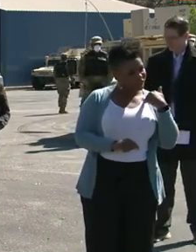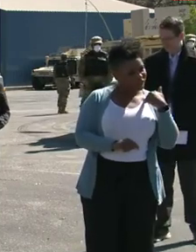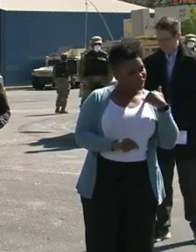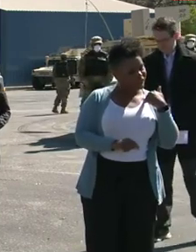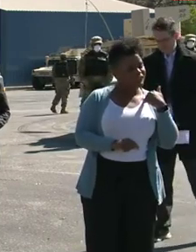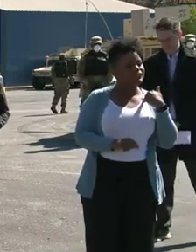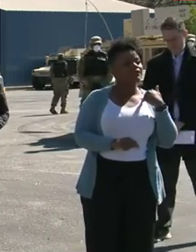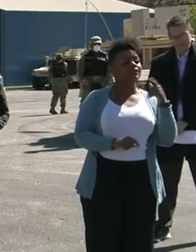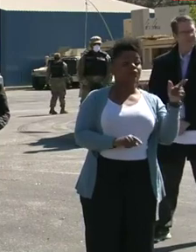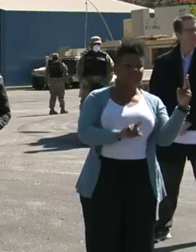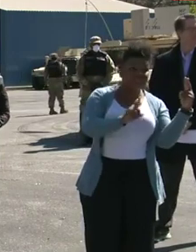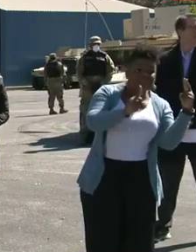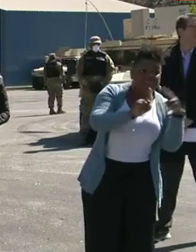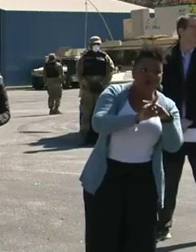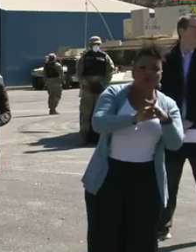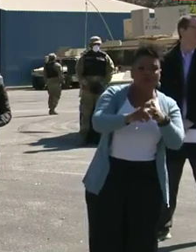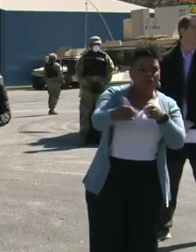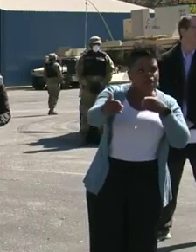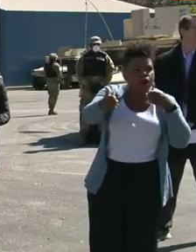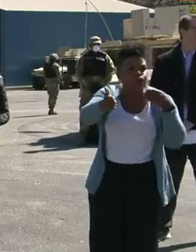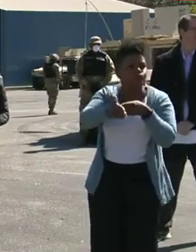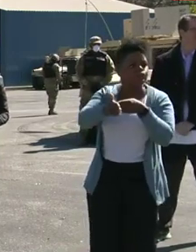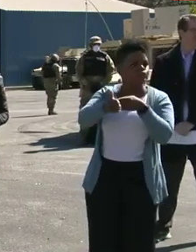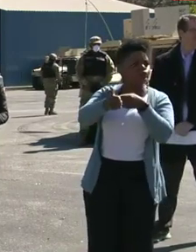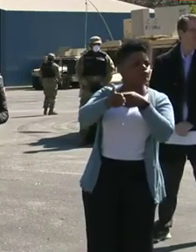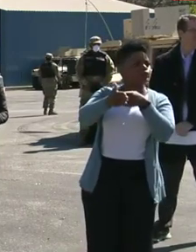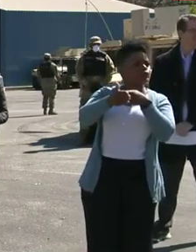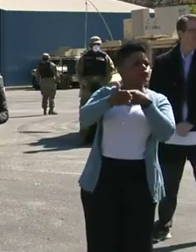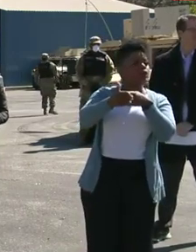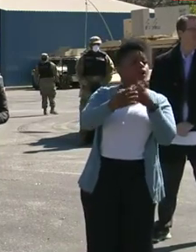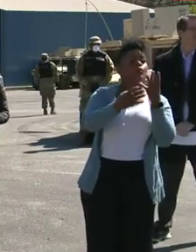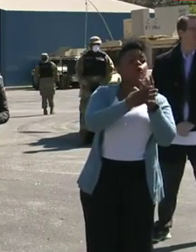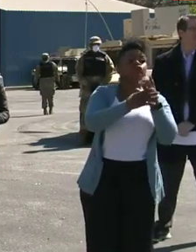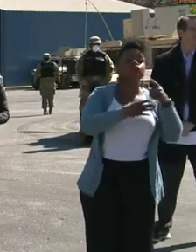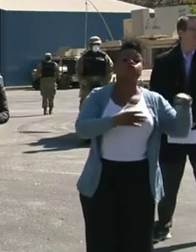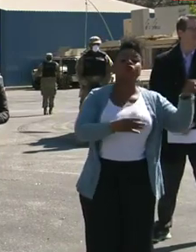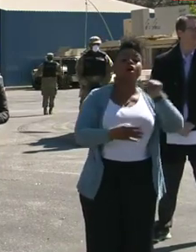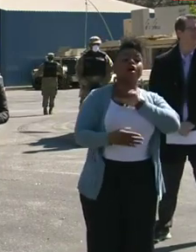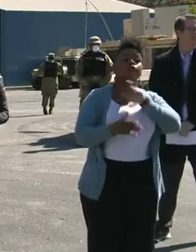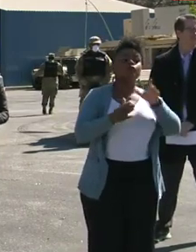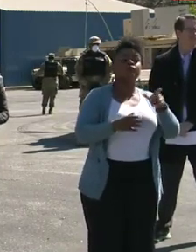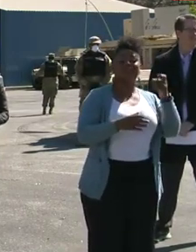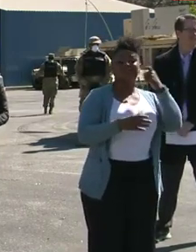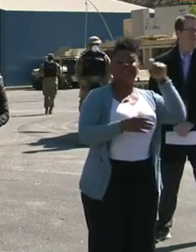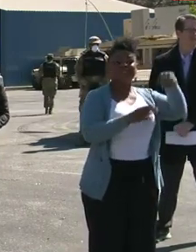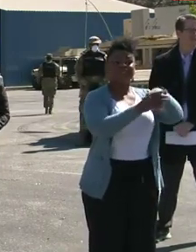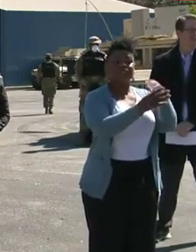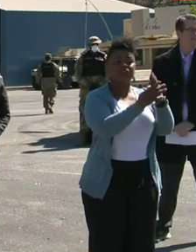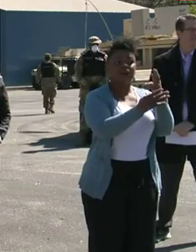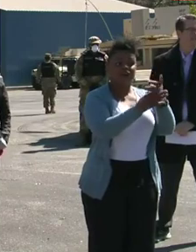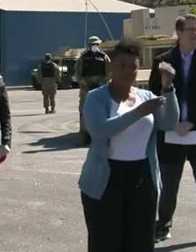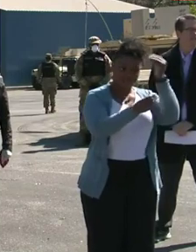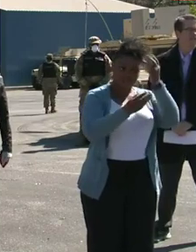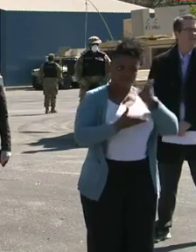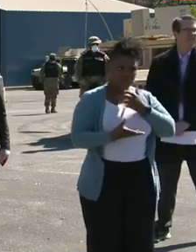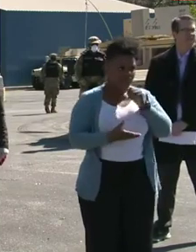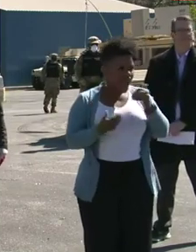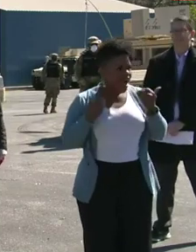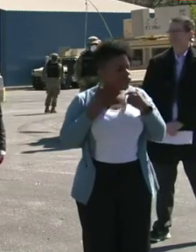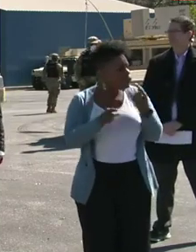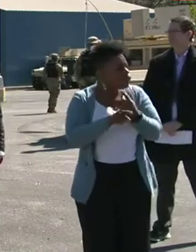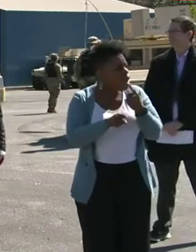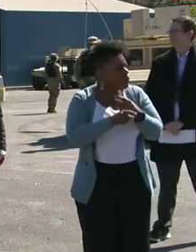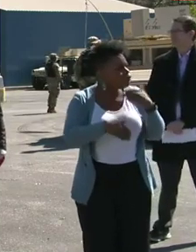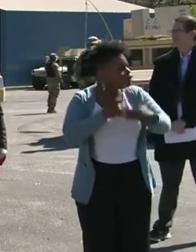lawsuit, what the correctional officer said yesterday at the jail, basically that they don't have the proper protection. Now, you say you're following